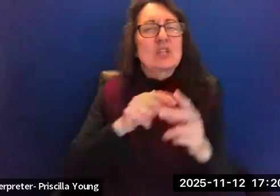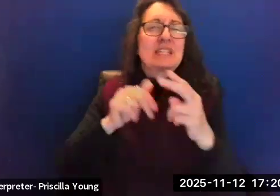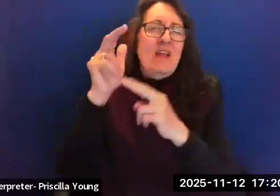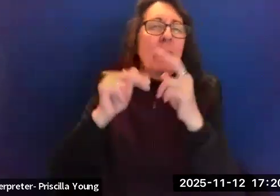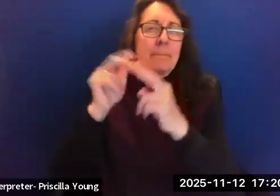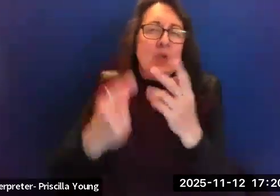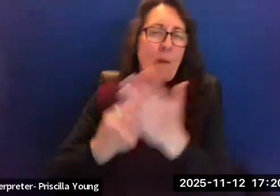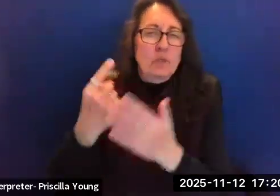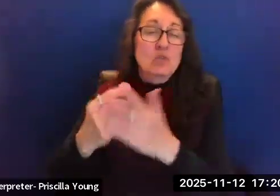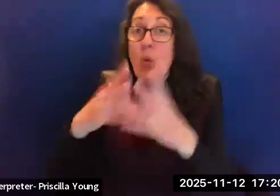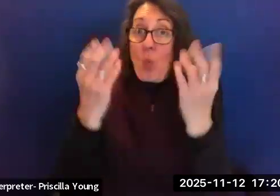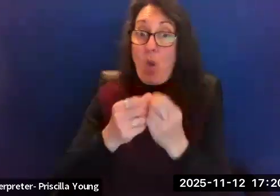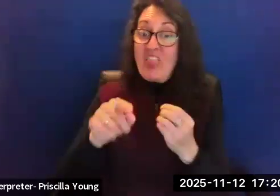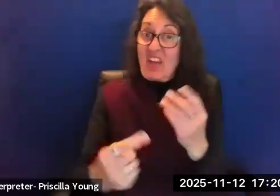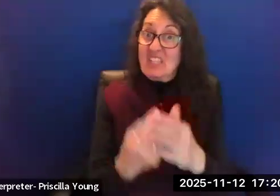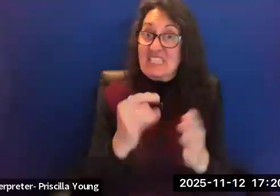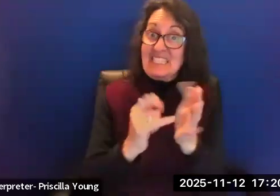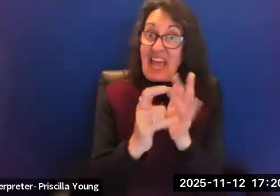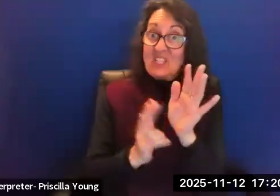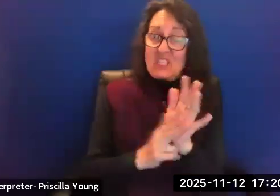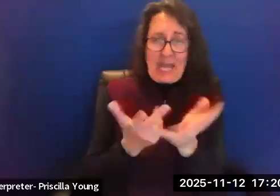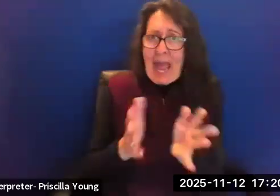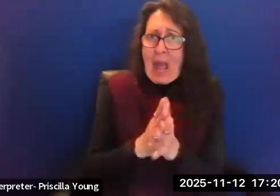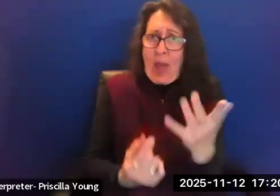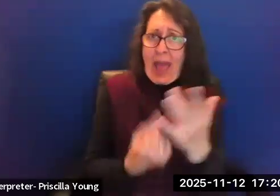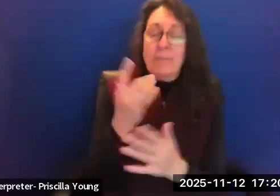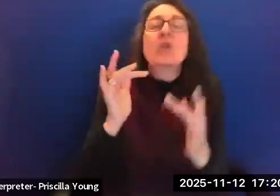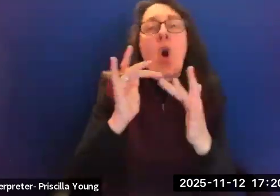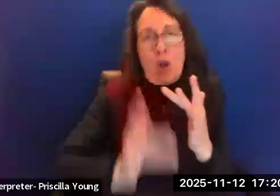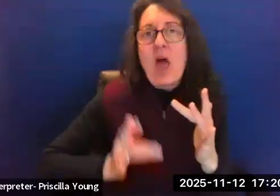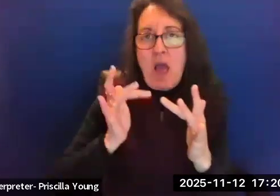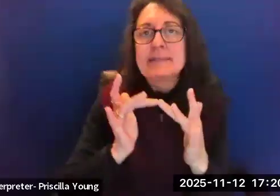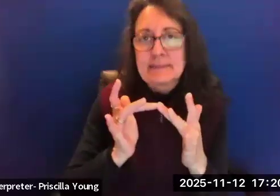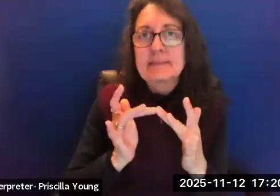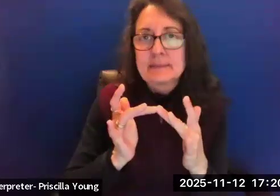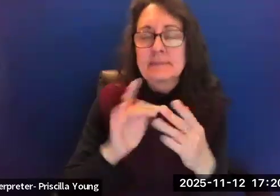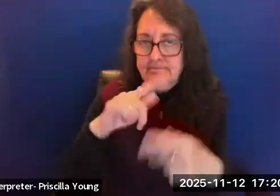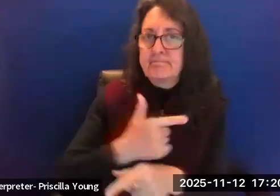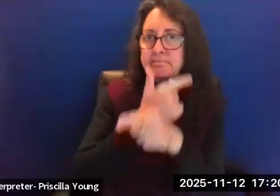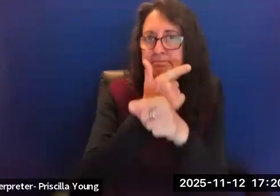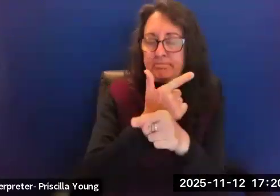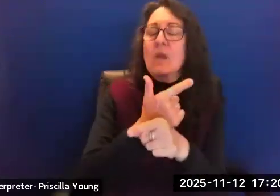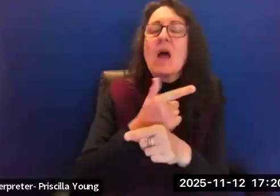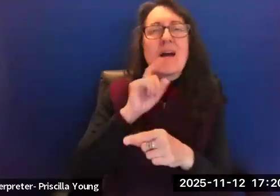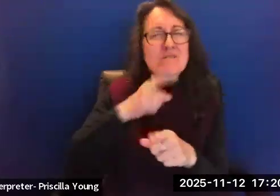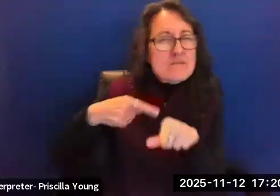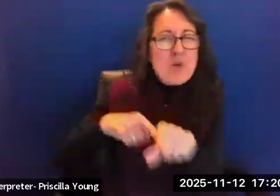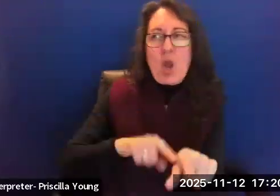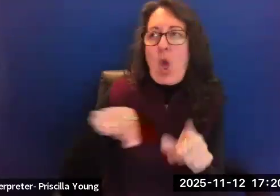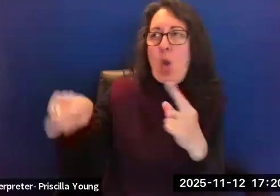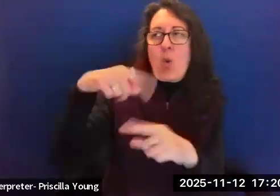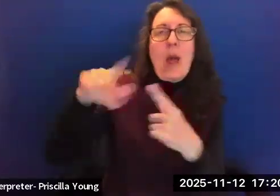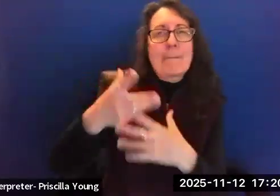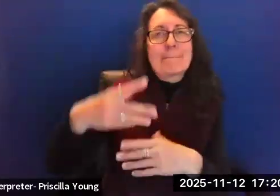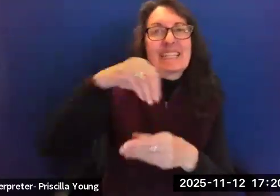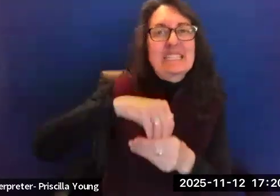going to be held online, and they'll be designed based on participants' needs. So the